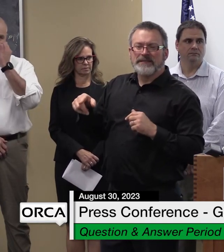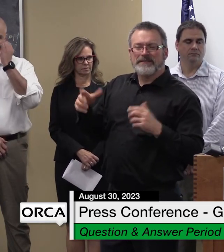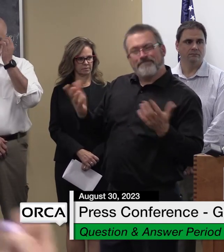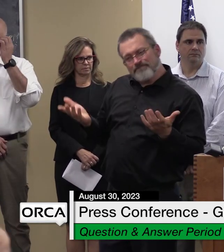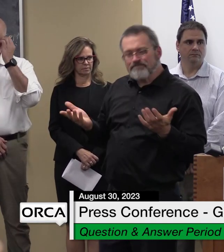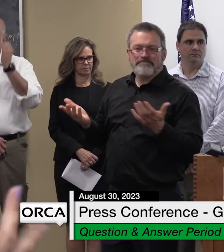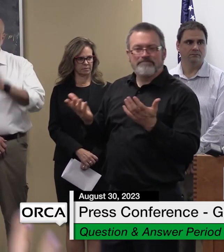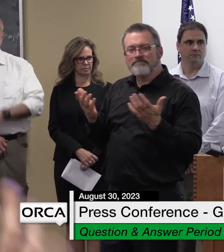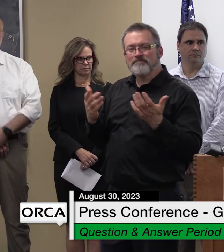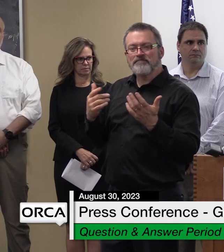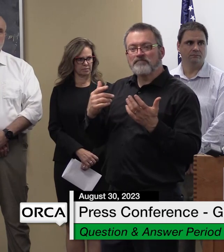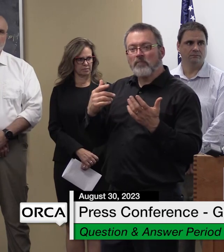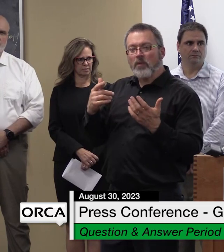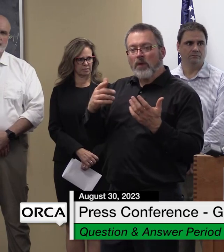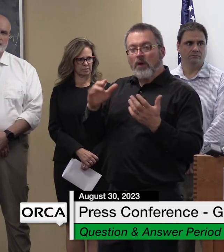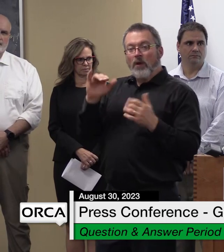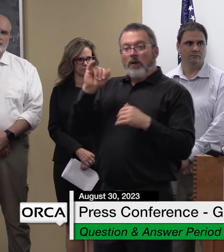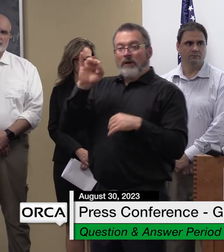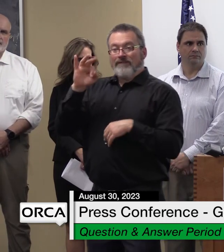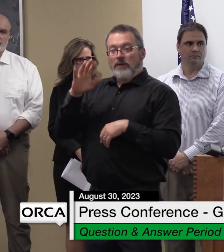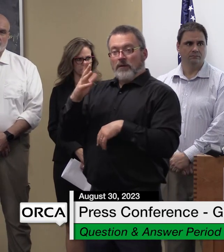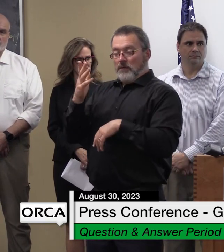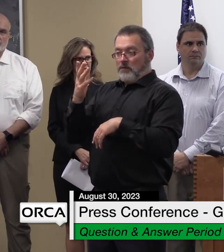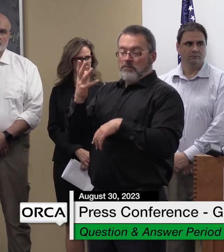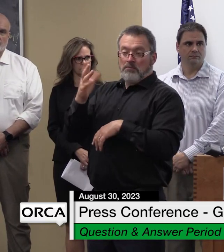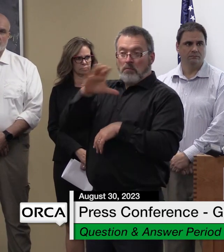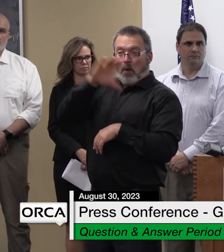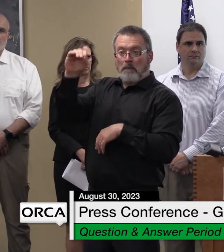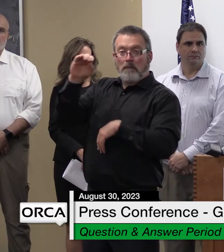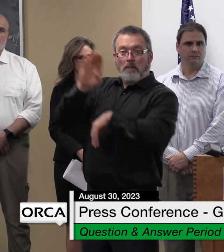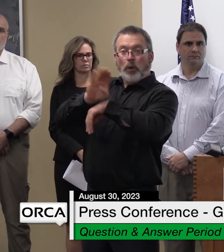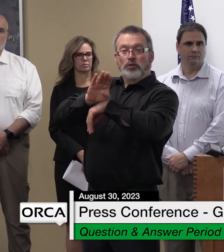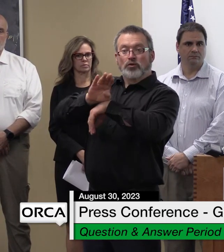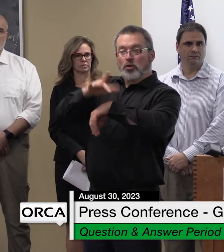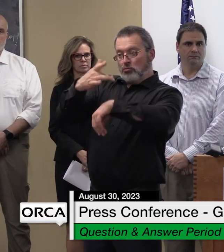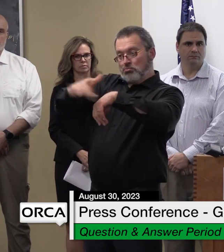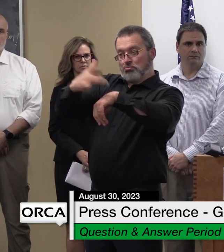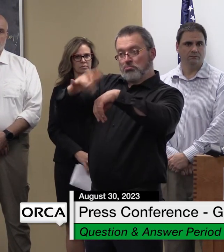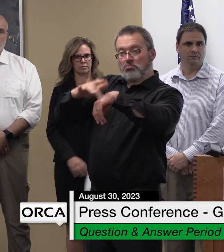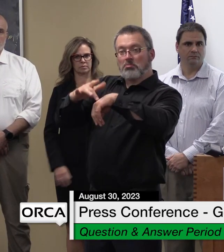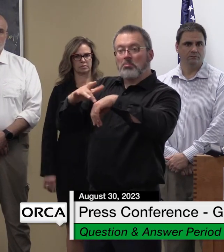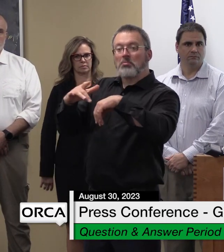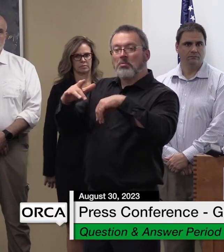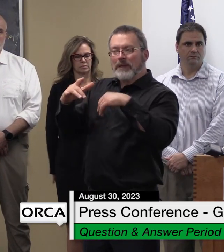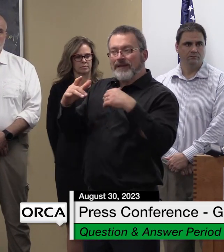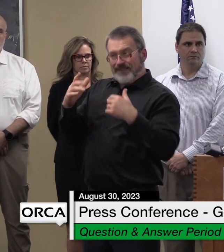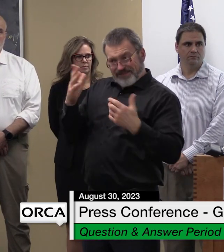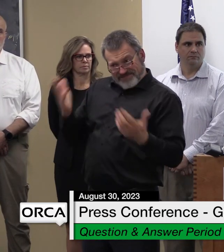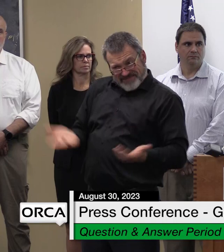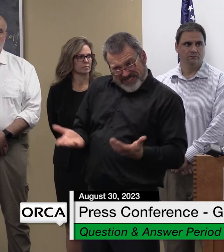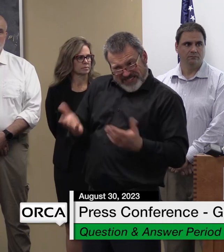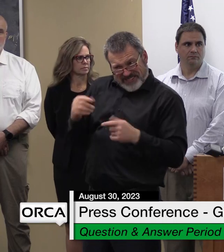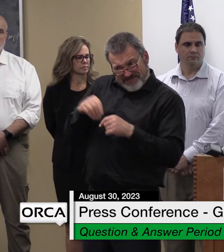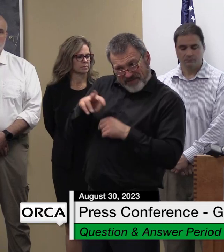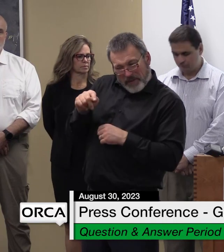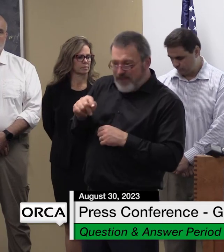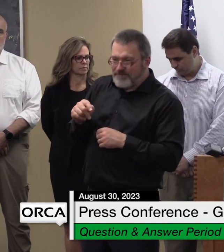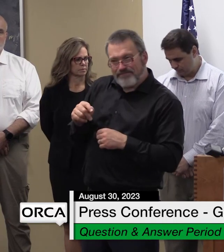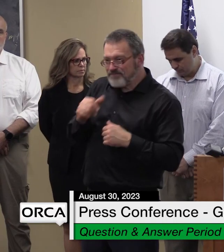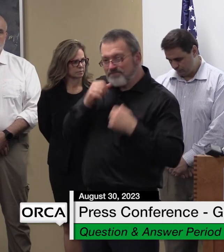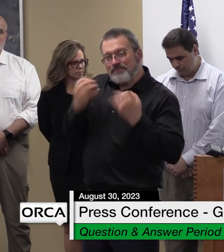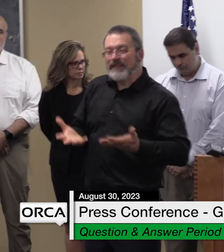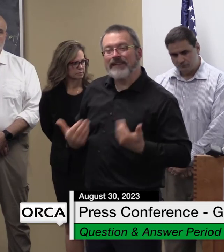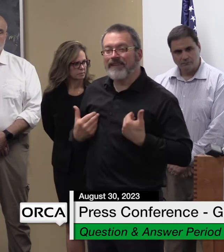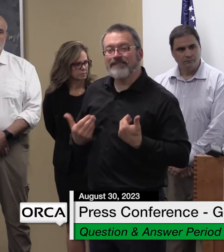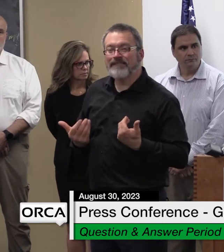find commercial sites that have open slots. Again, there's not a lot of them around here for us to work with. So once we've exhausted